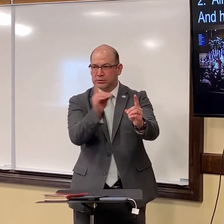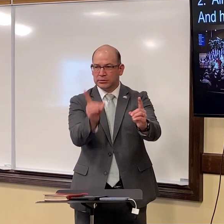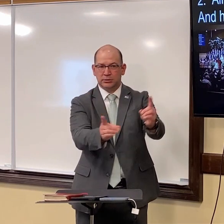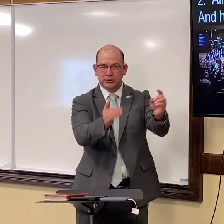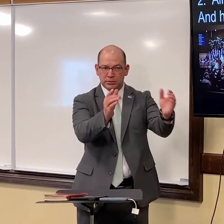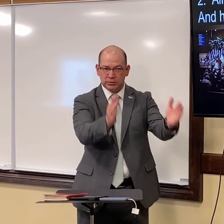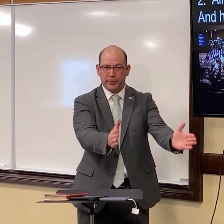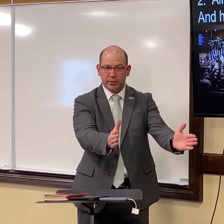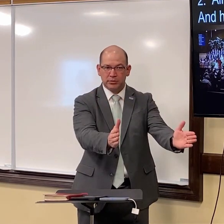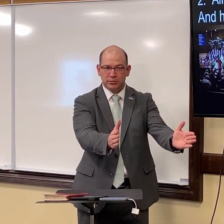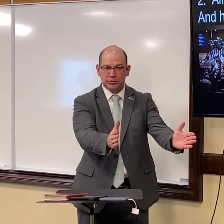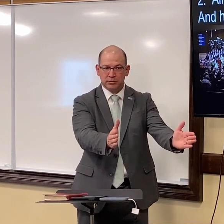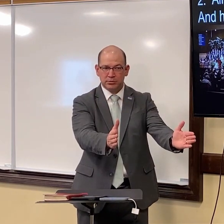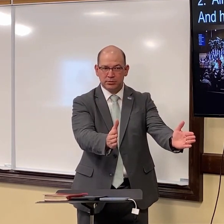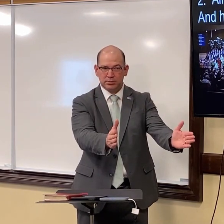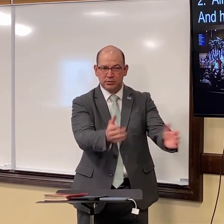So Jesus is talking with the disciples.